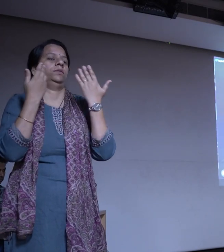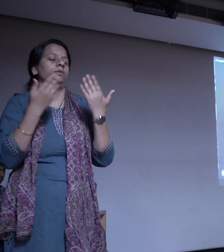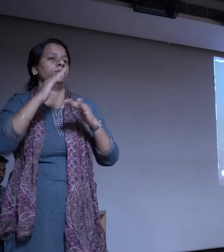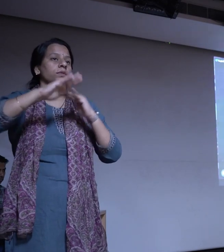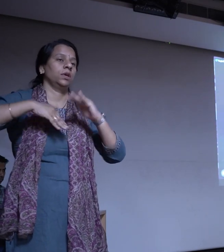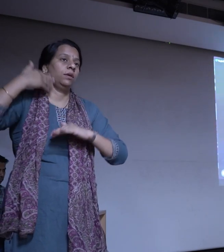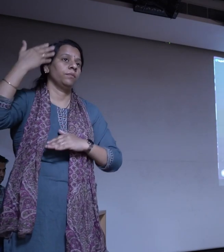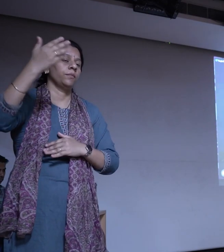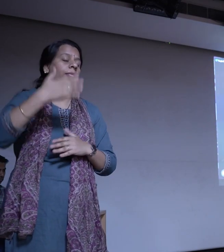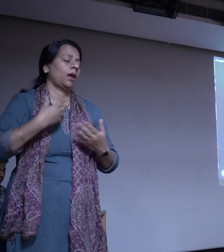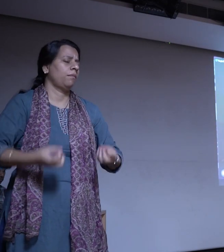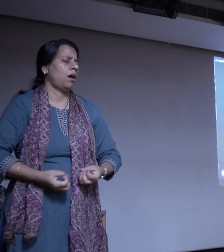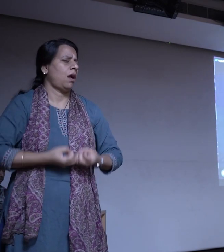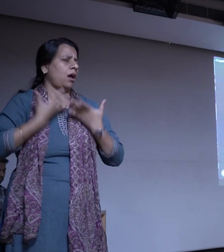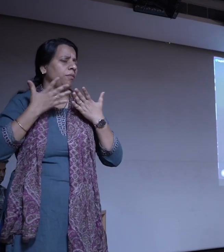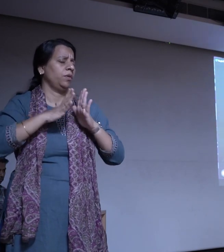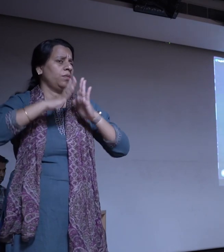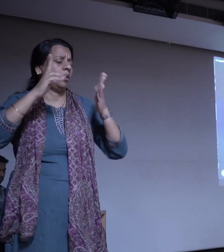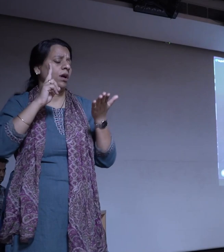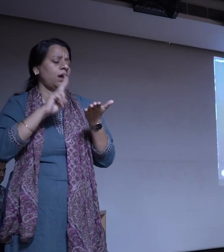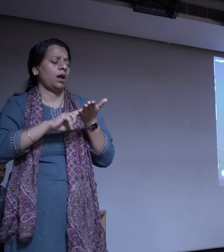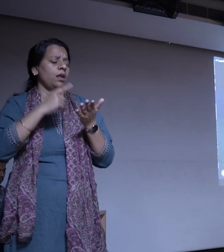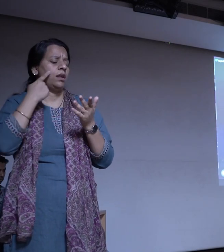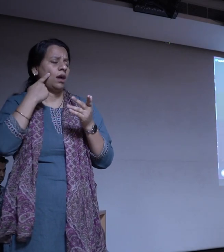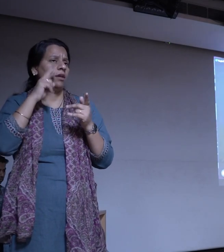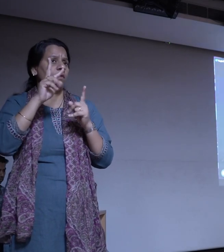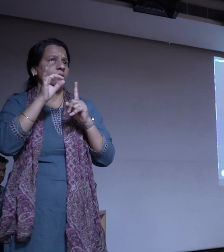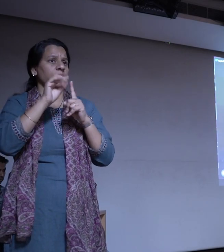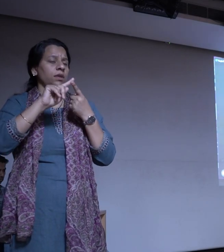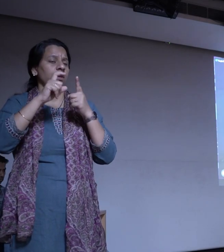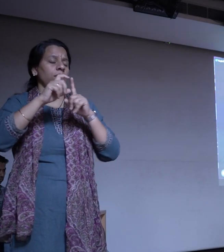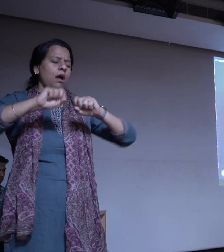this I'm very happy that NP last four